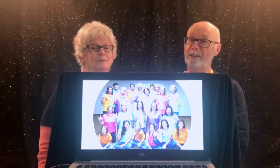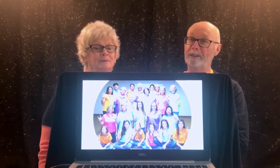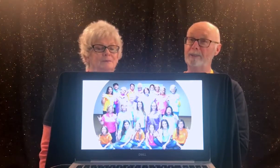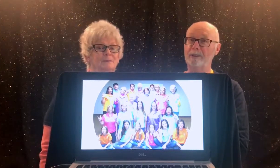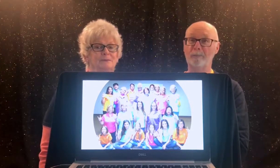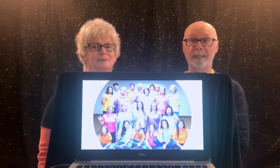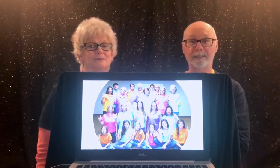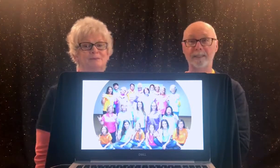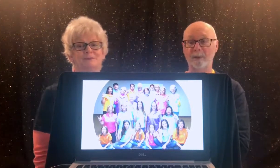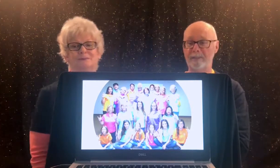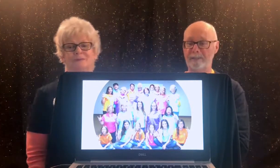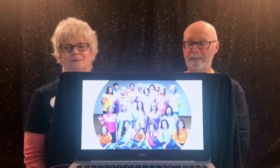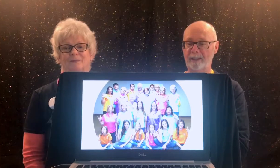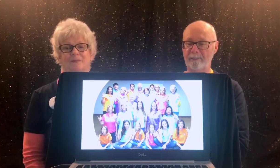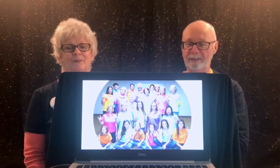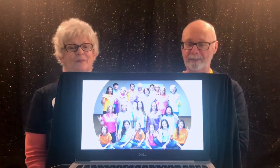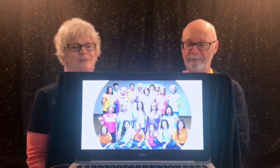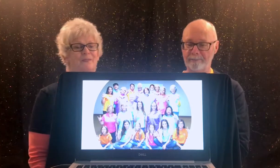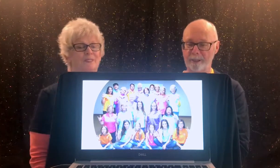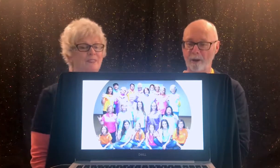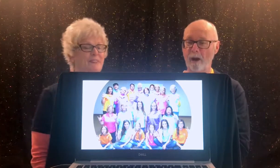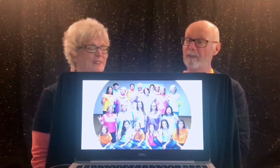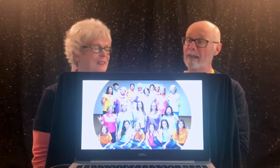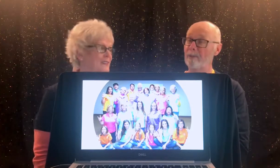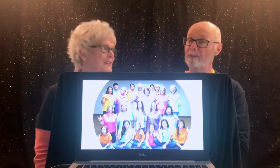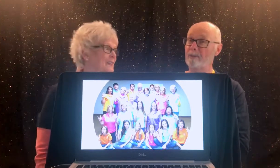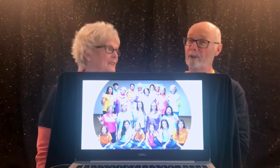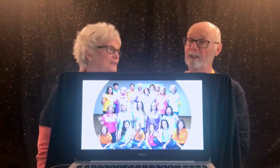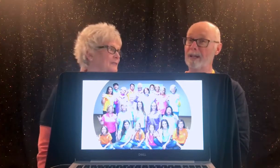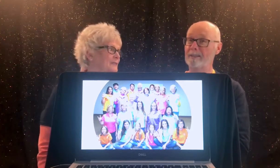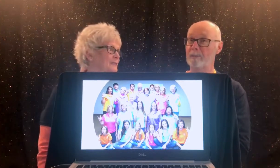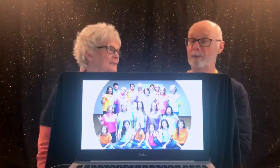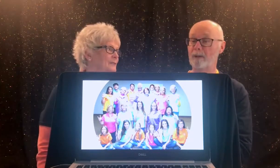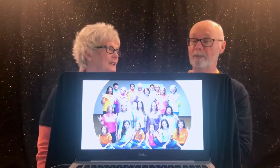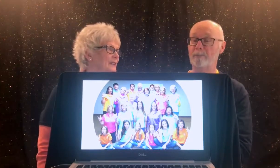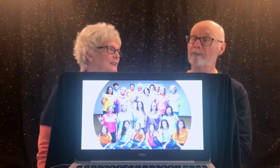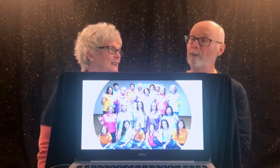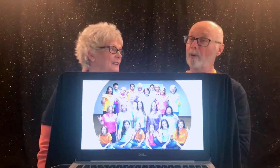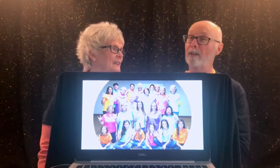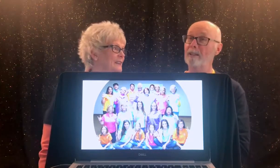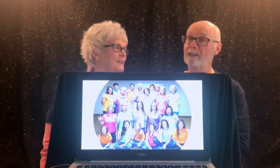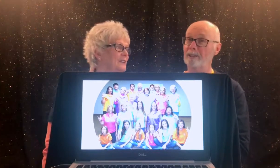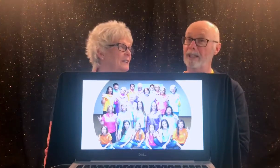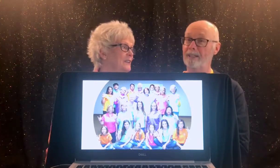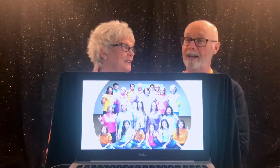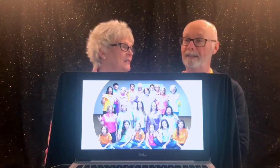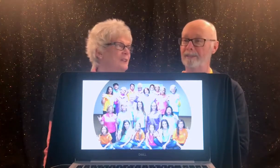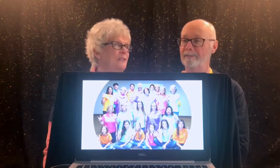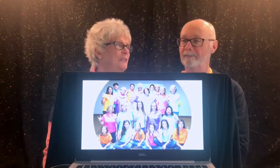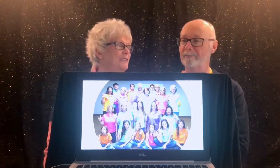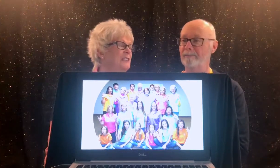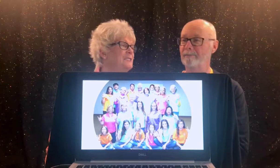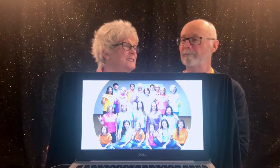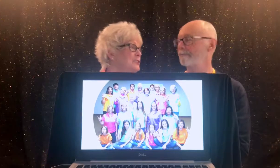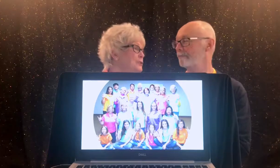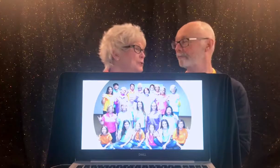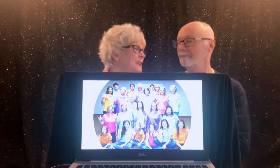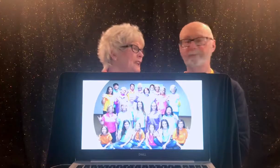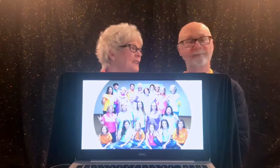sketches, which you might see one at this conference. All of that was a foreign concept to us before Jay died. We never even considered doing any